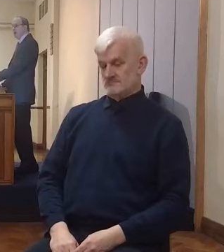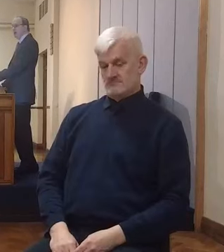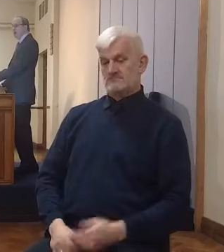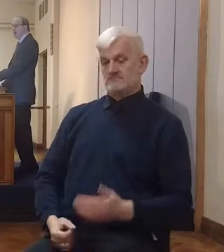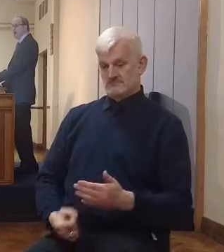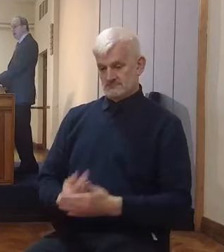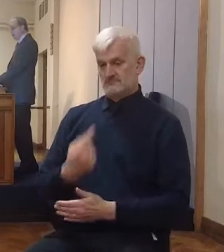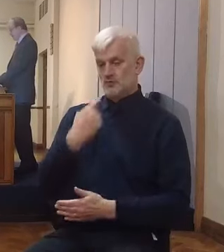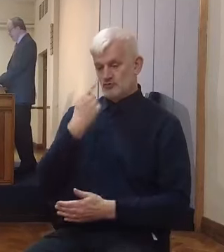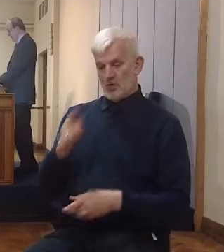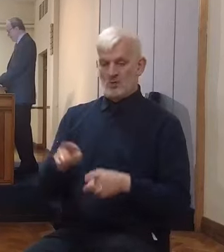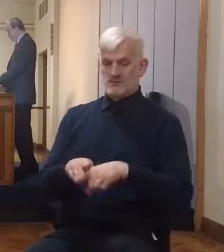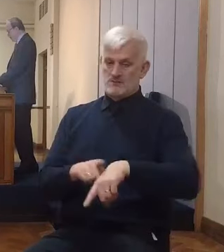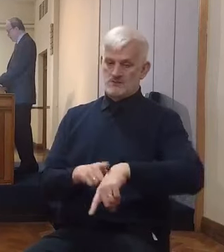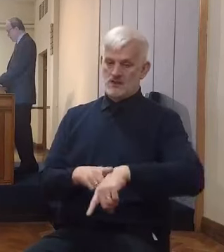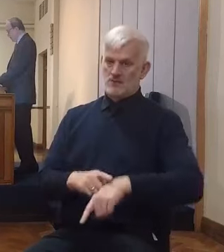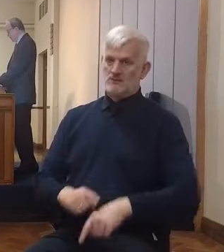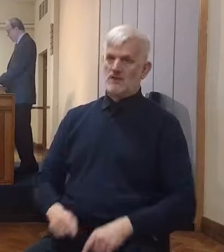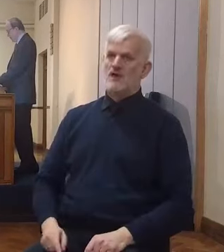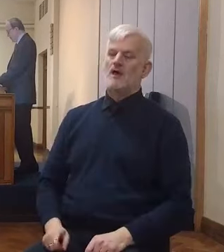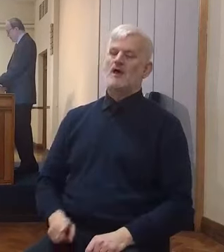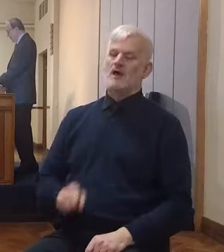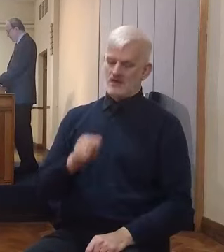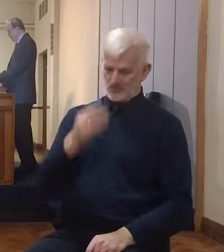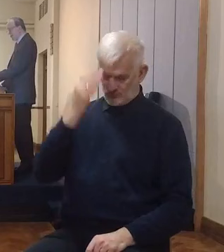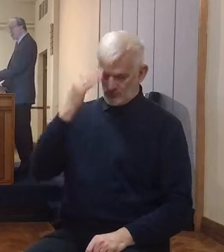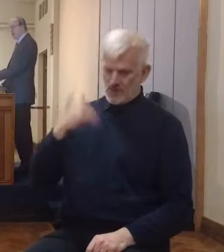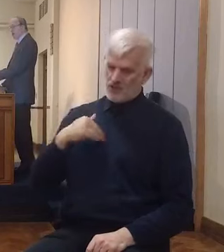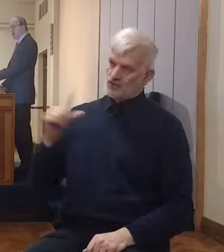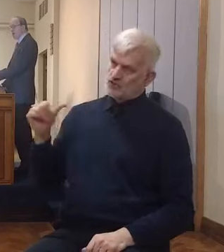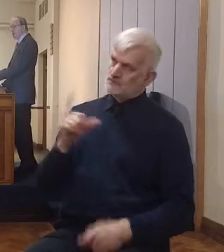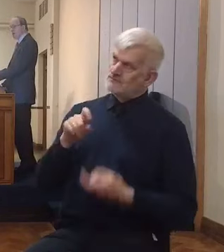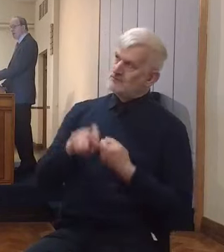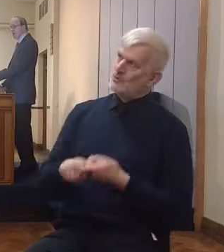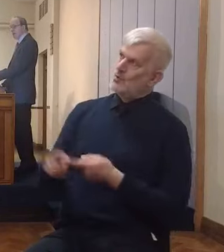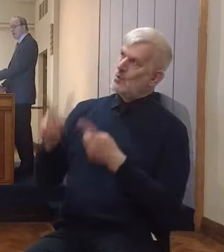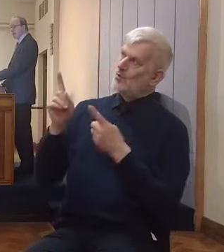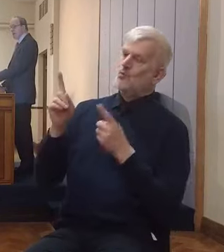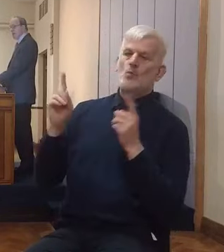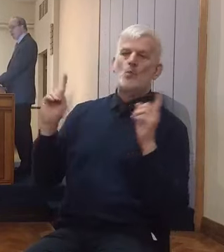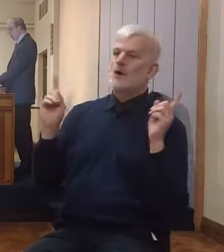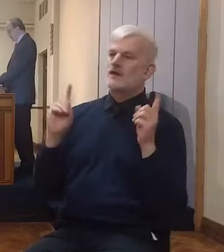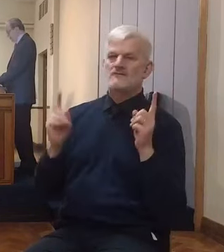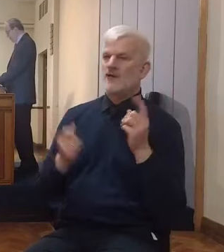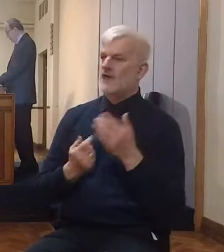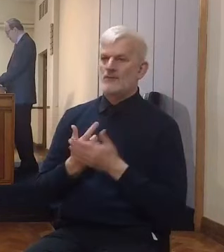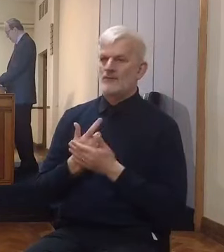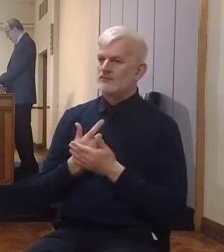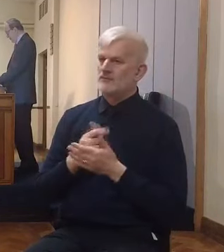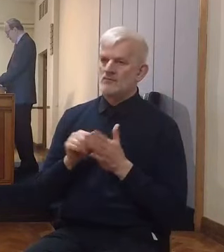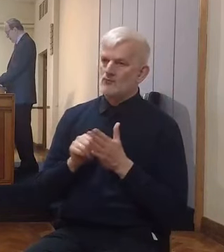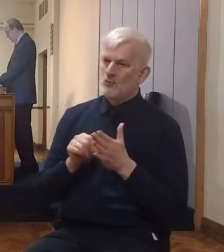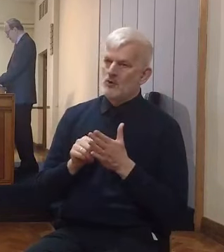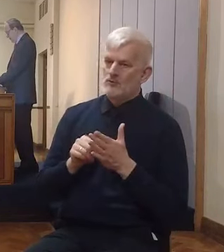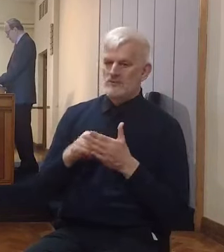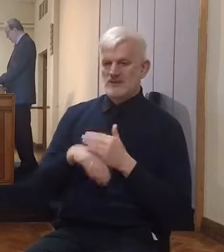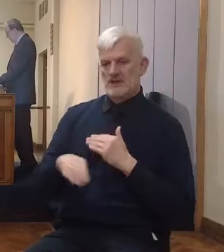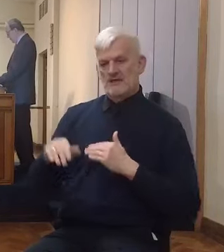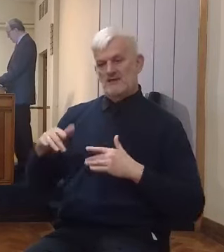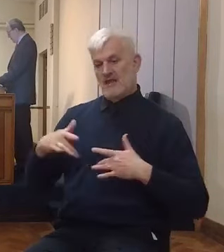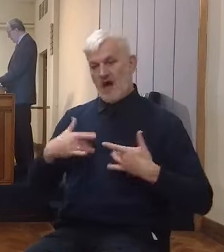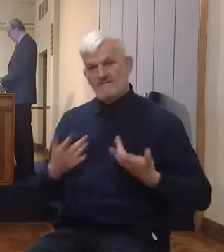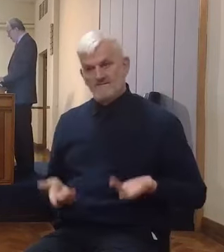trial, in every problem. Personal problems, church problems.